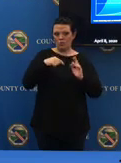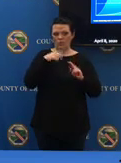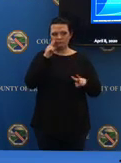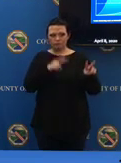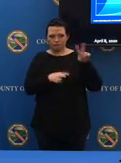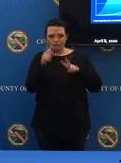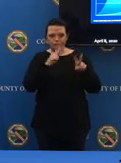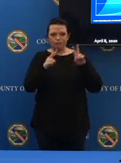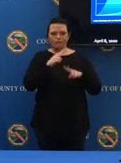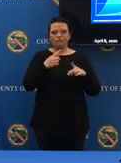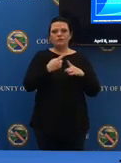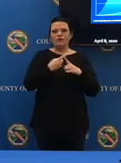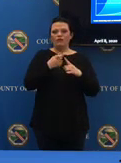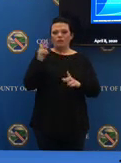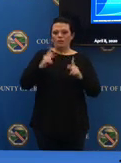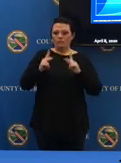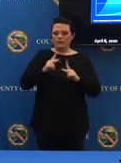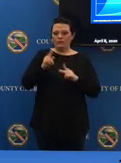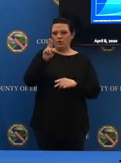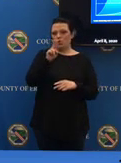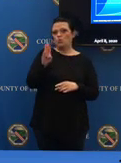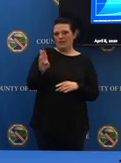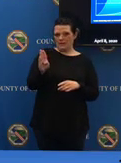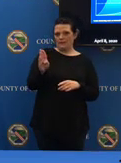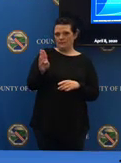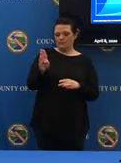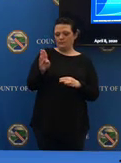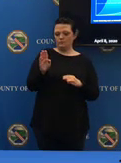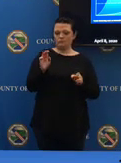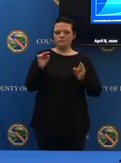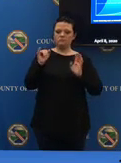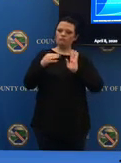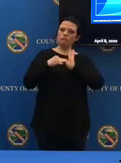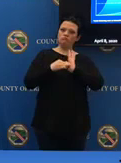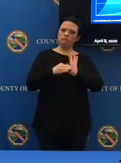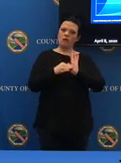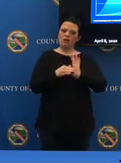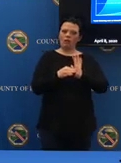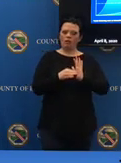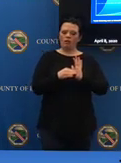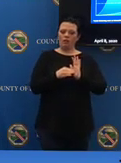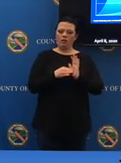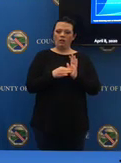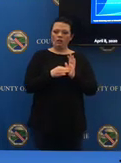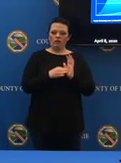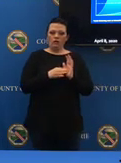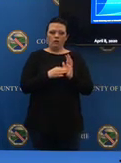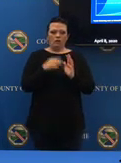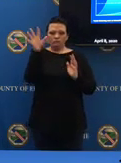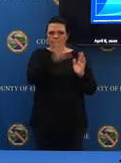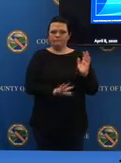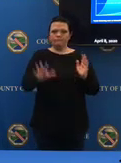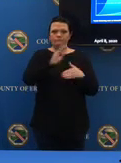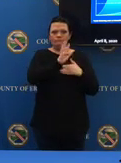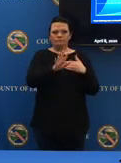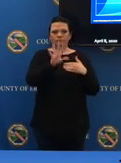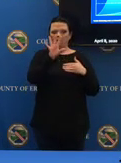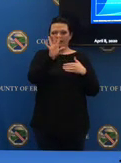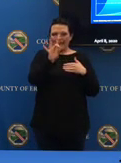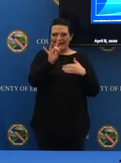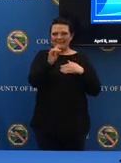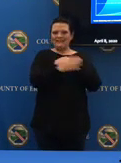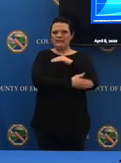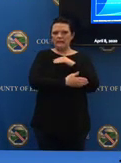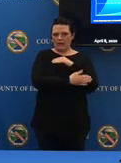been performed by individuals at the University of Buffalo, is modeling that looks at all of Western New York, the 8 Western New York counties,